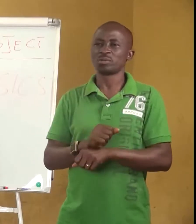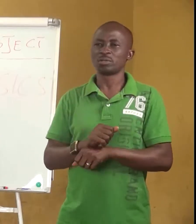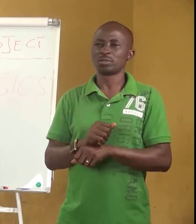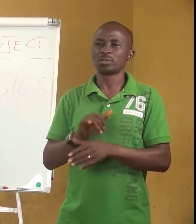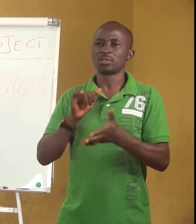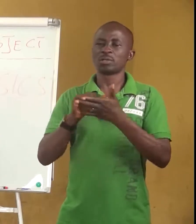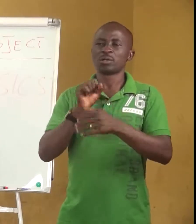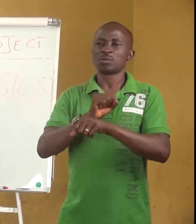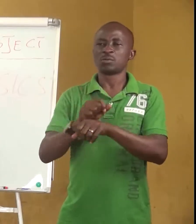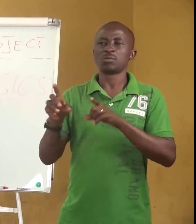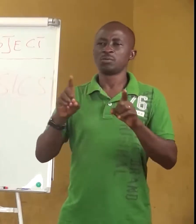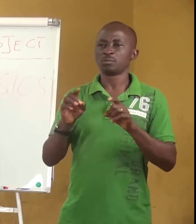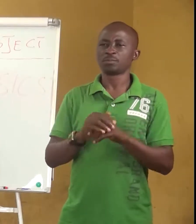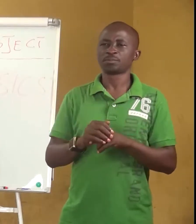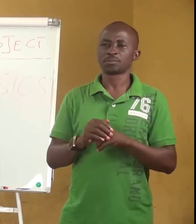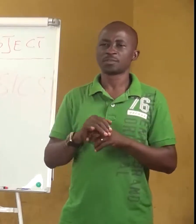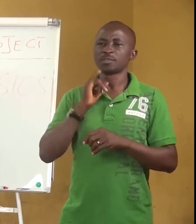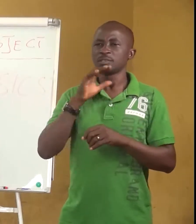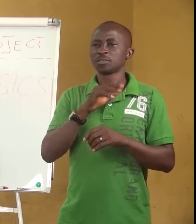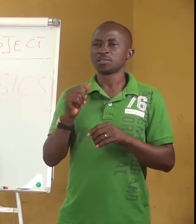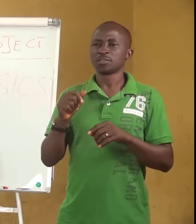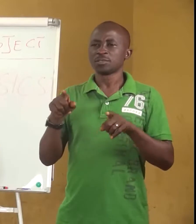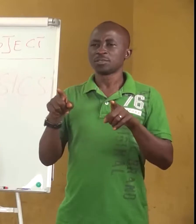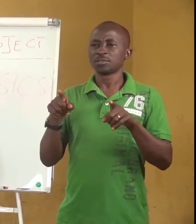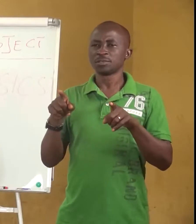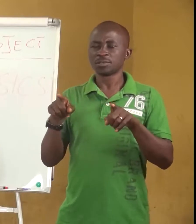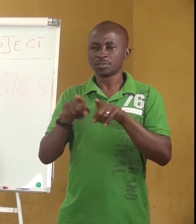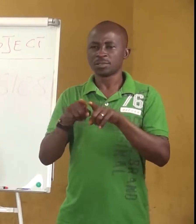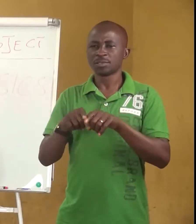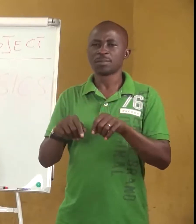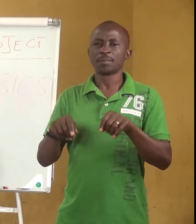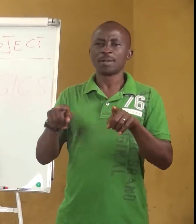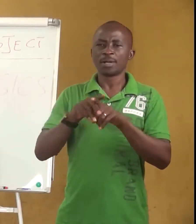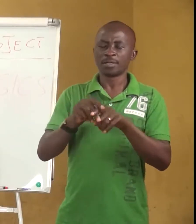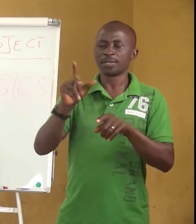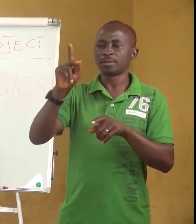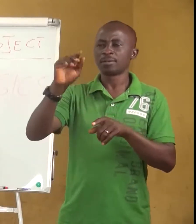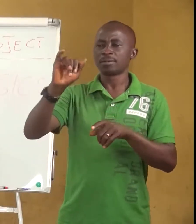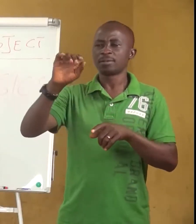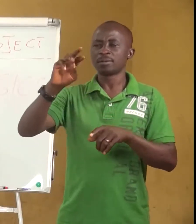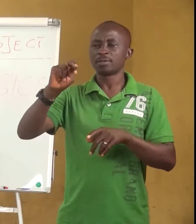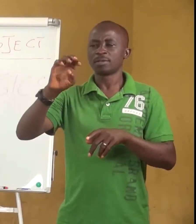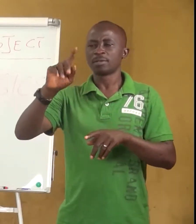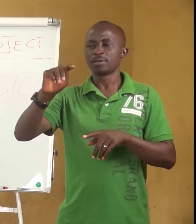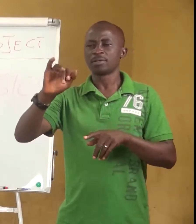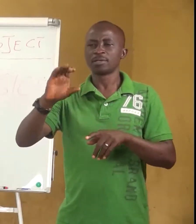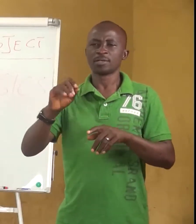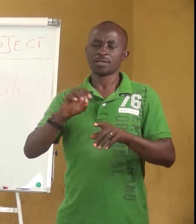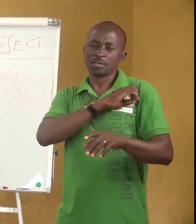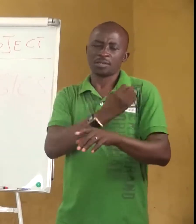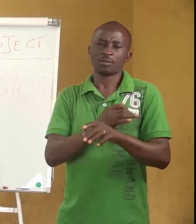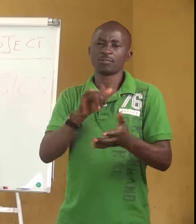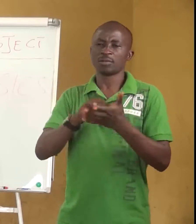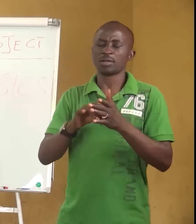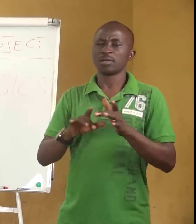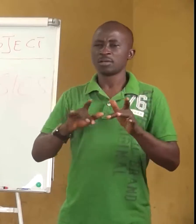That work done is the same as the kinetic energy of that satellite at that point